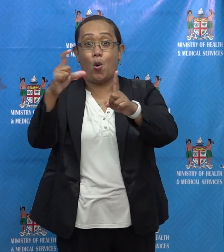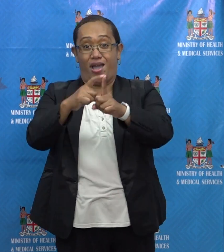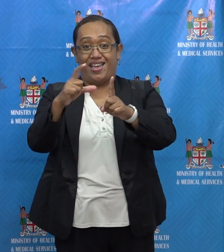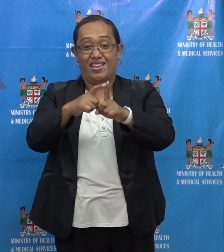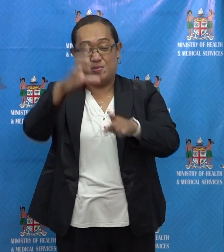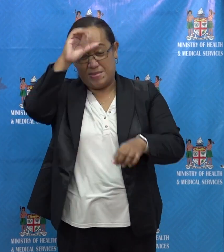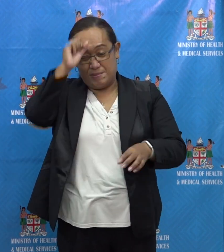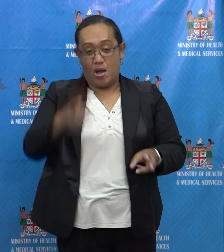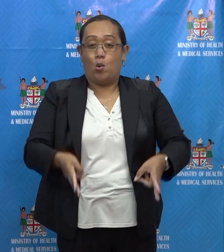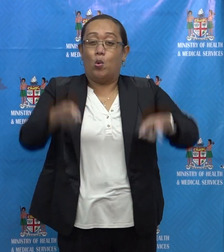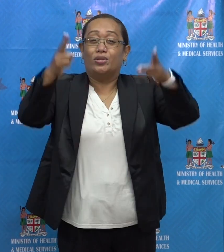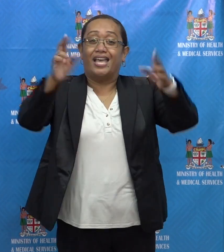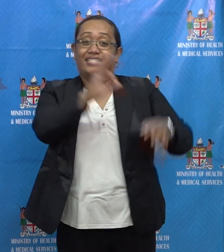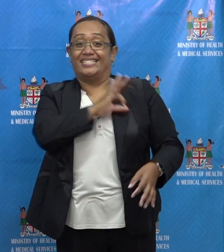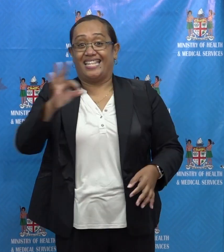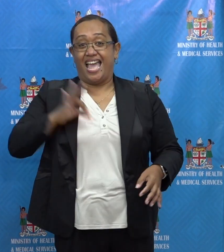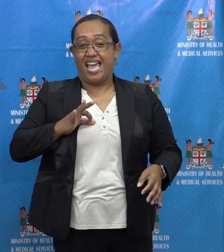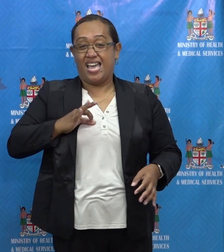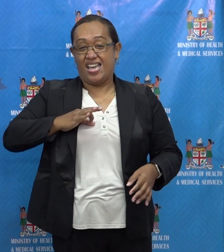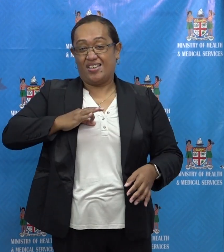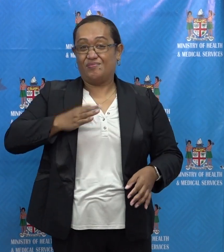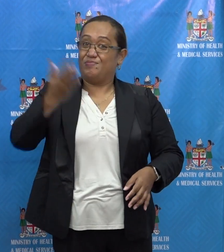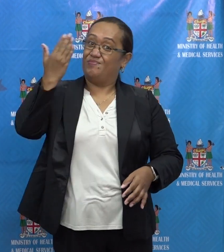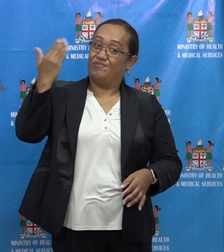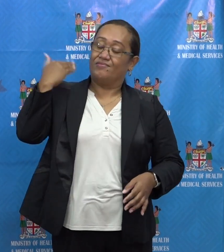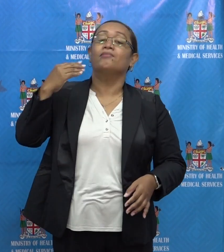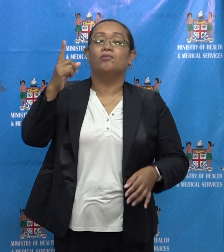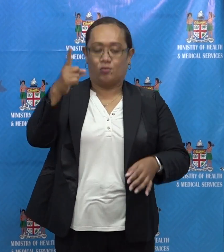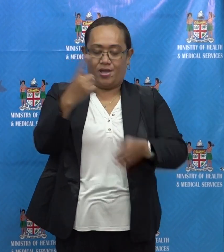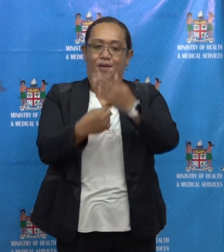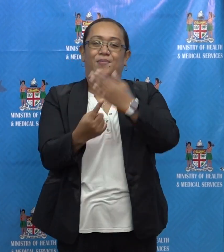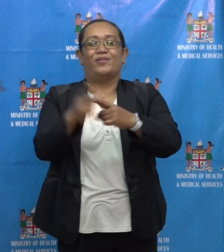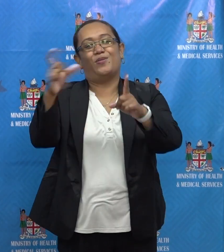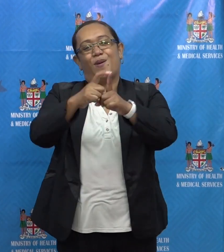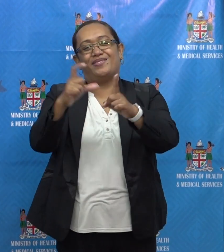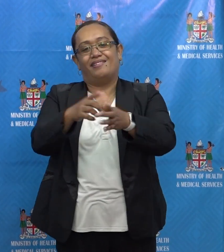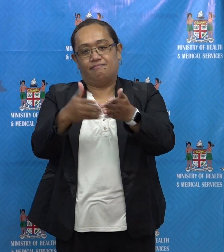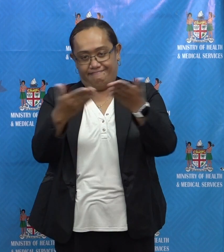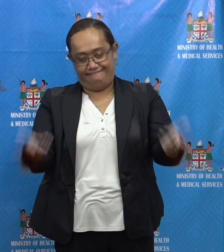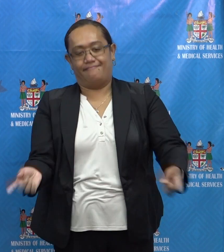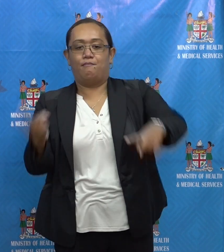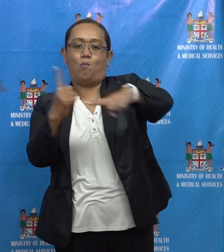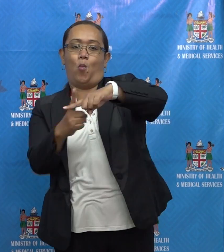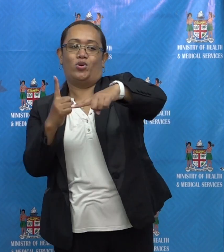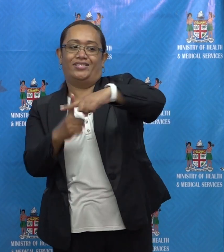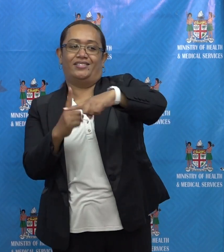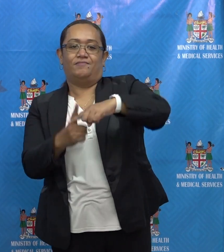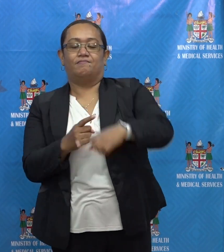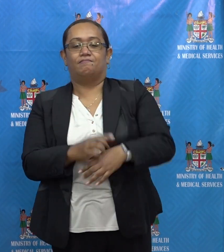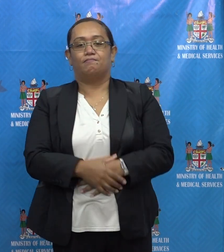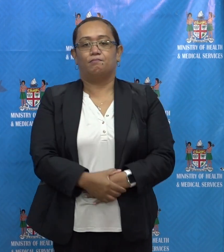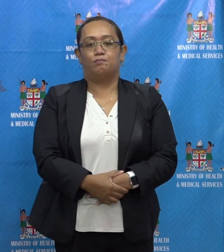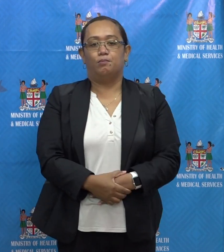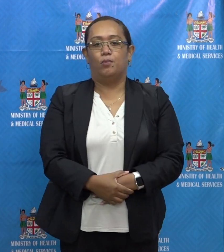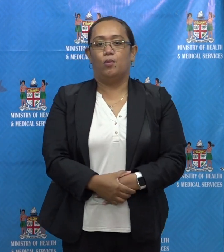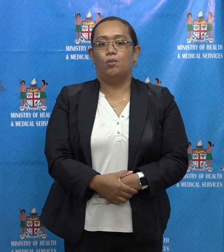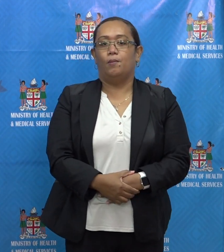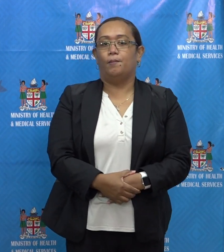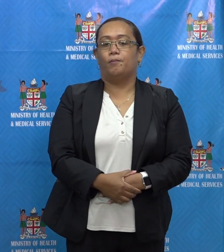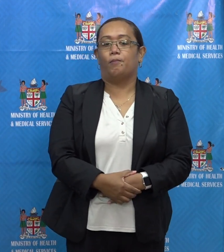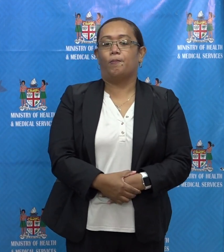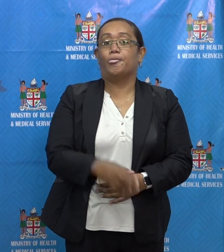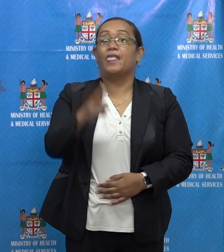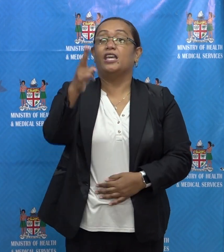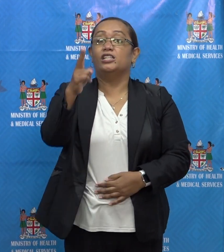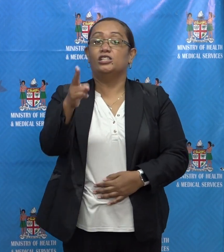hotel staff member that's been a focus of our contact tracing. As mentioned, because she entered